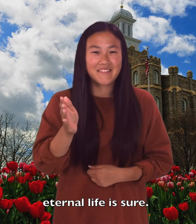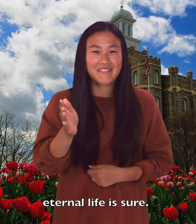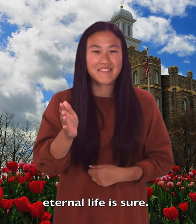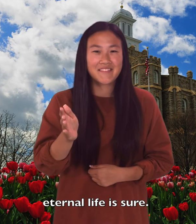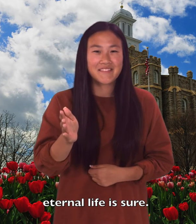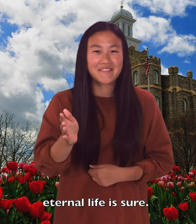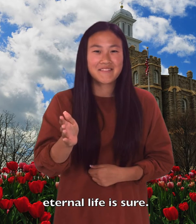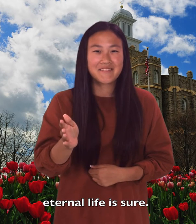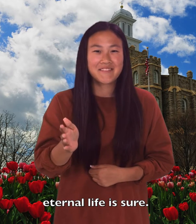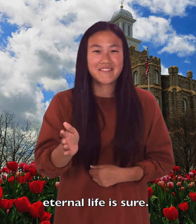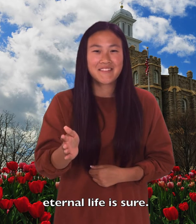For